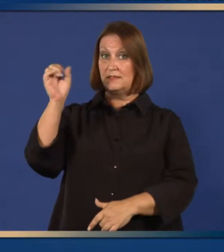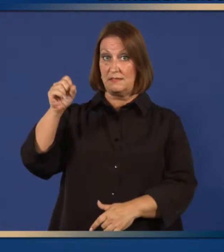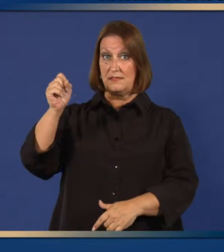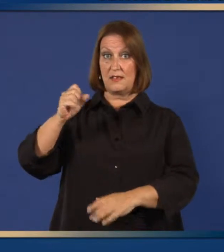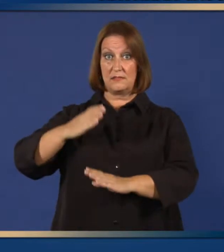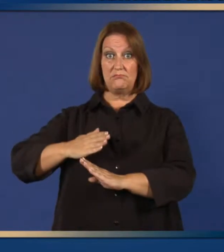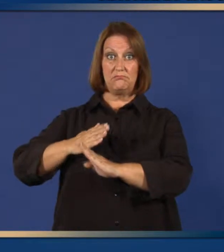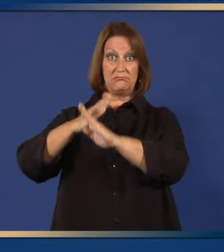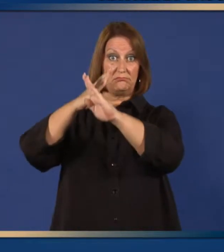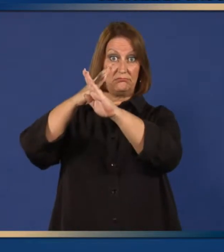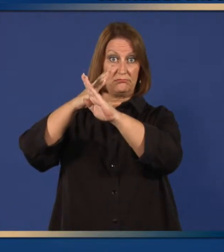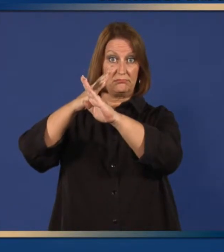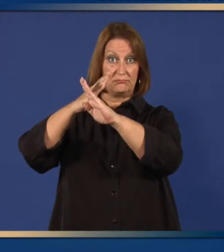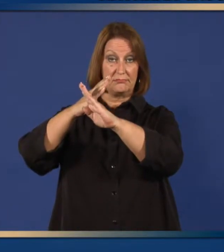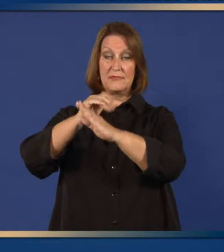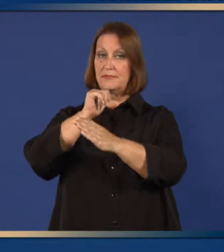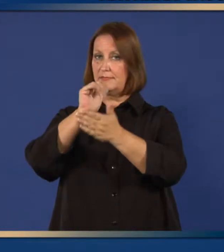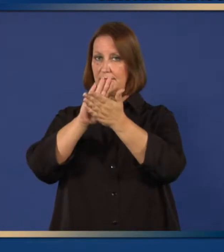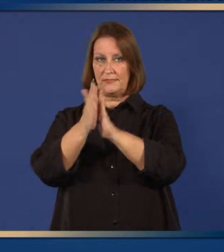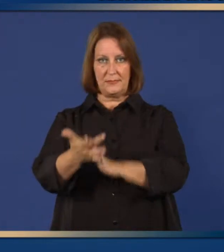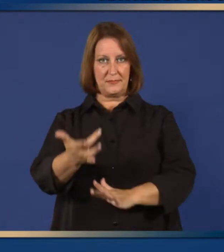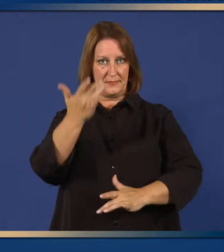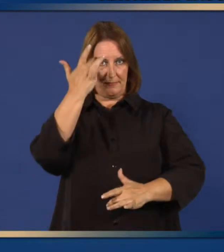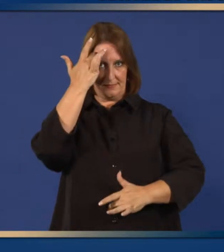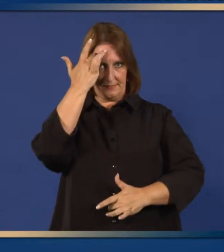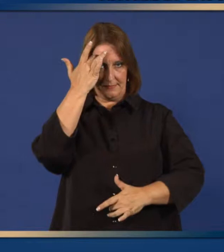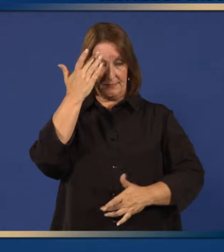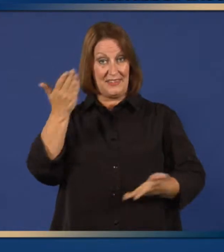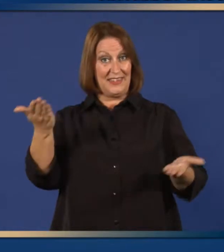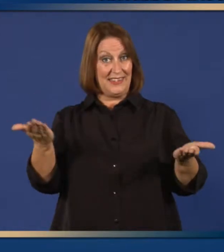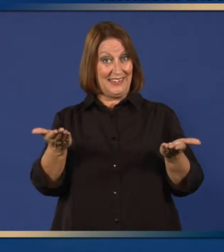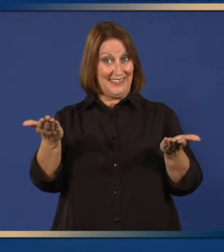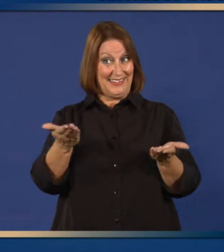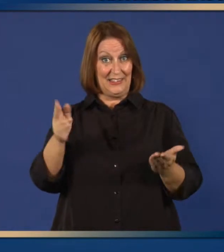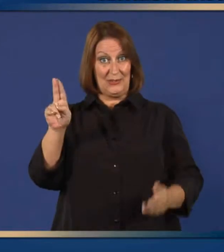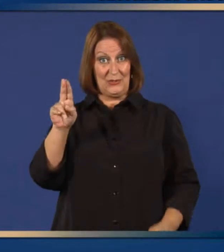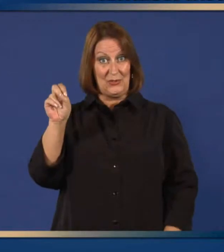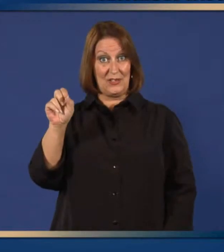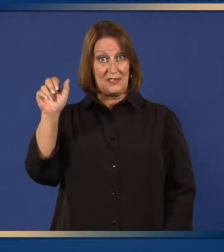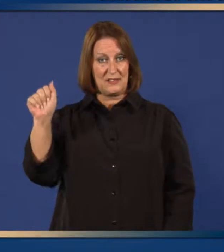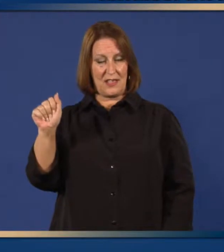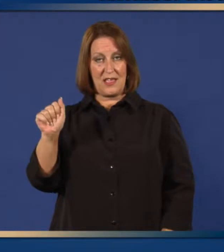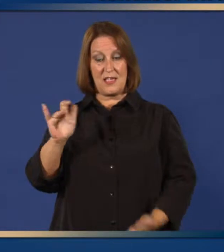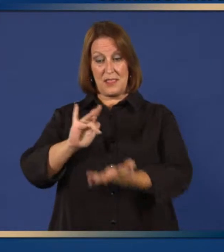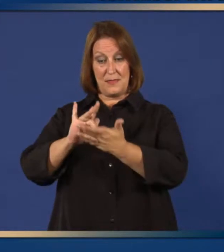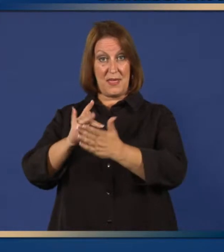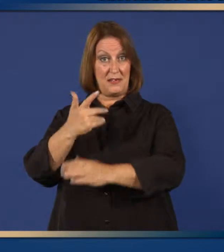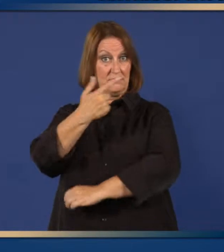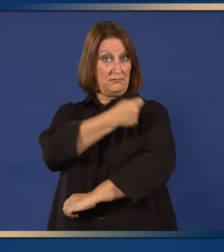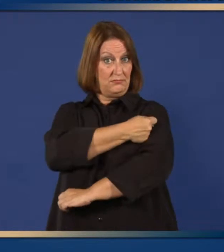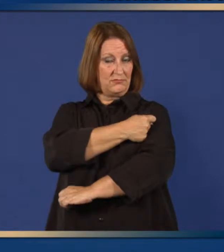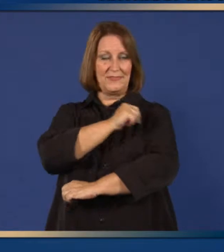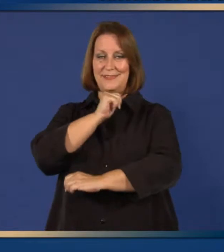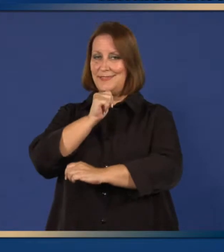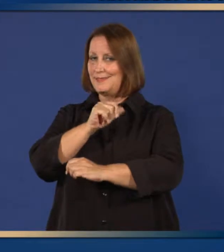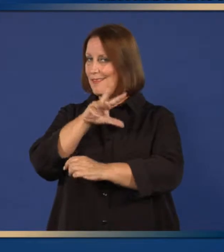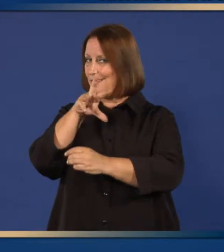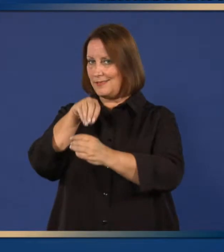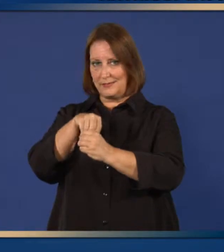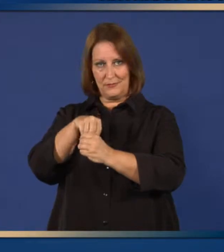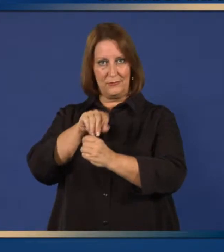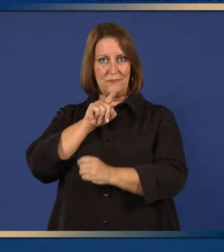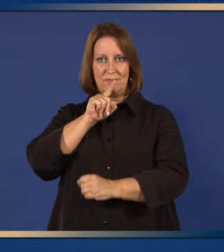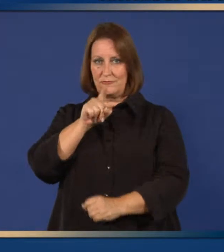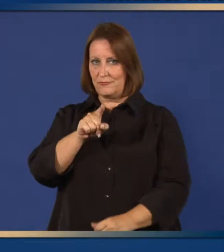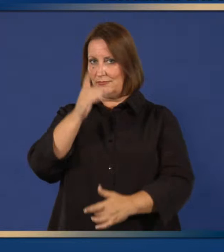Anthrax vaccine protects against anthrax disease. The vaccine used in the United States does